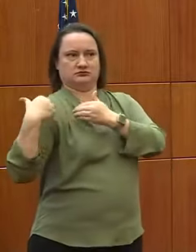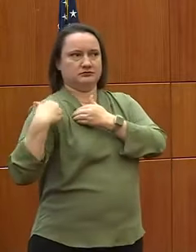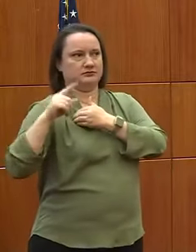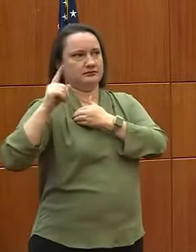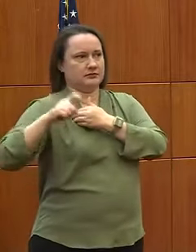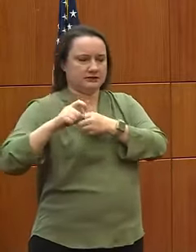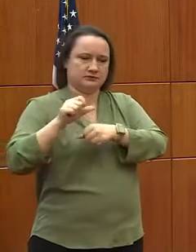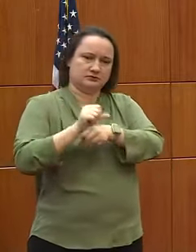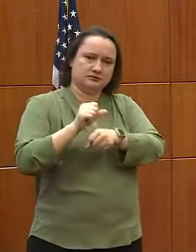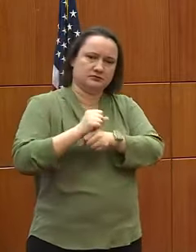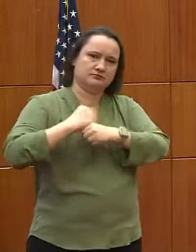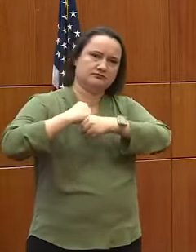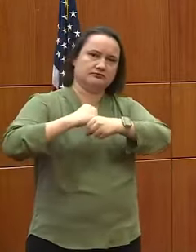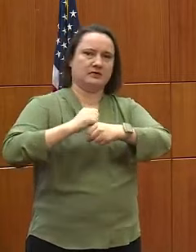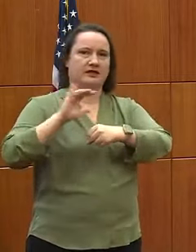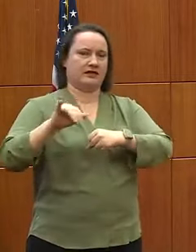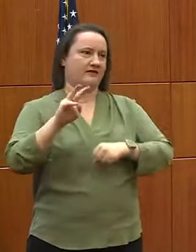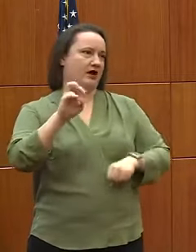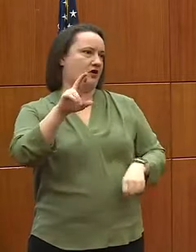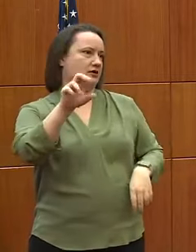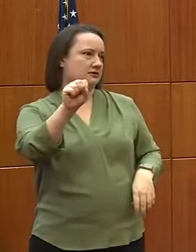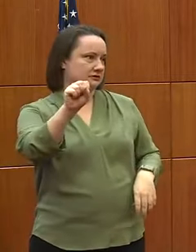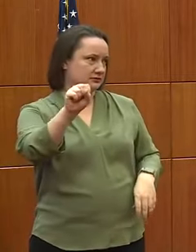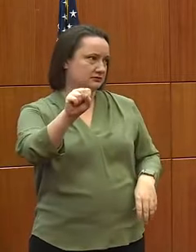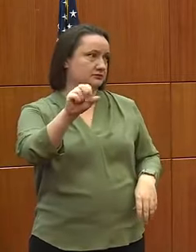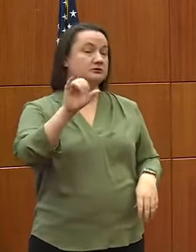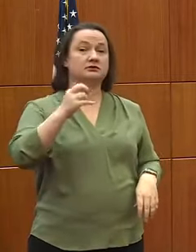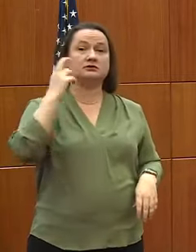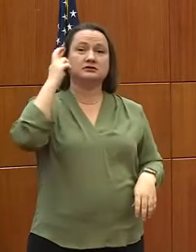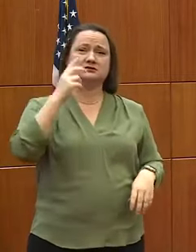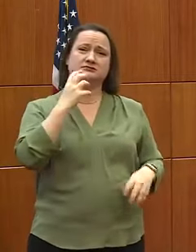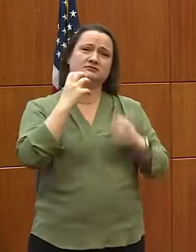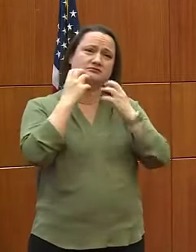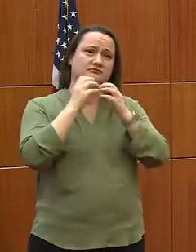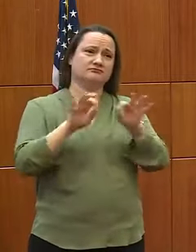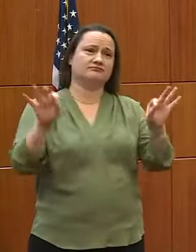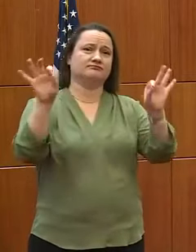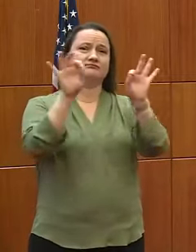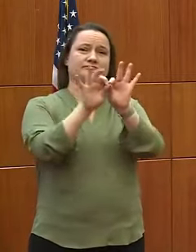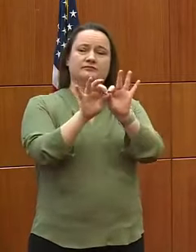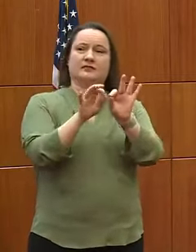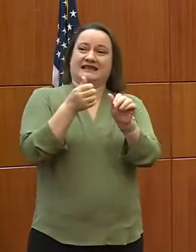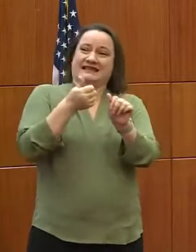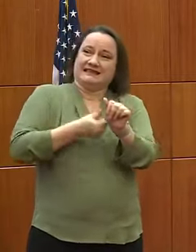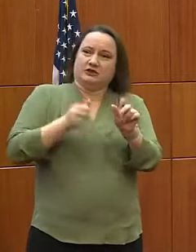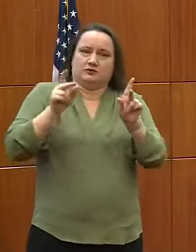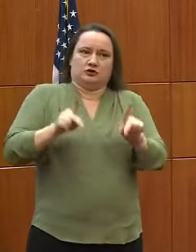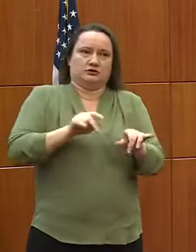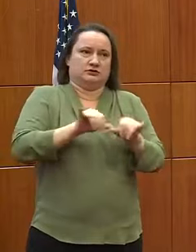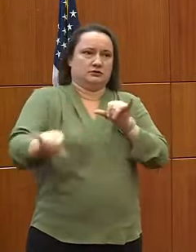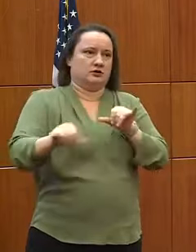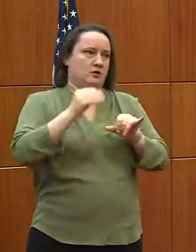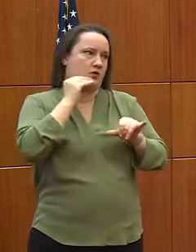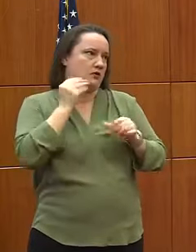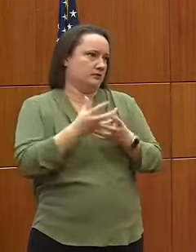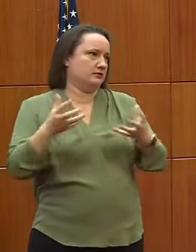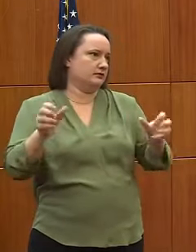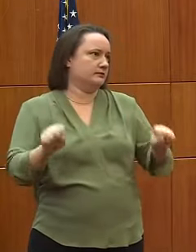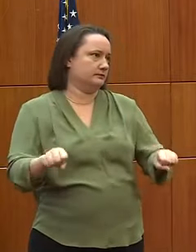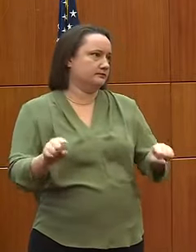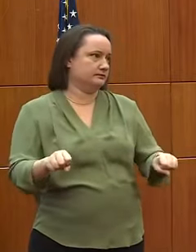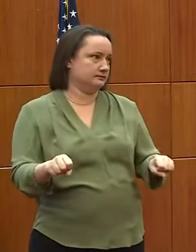fight this virus. That is why it is so critical that everyone stay home as much as